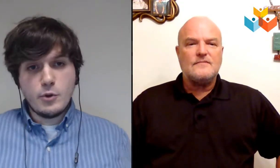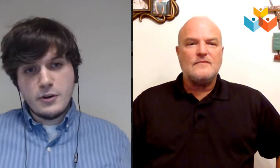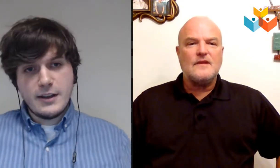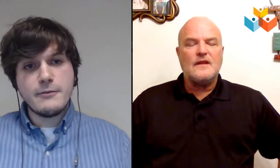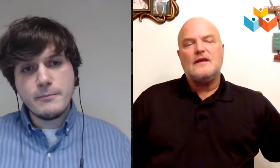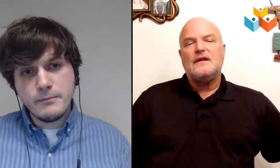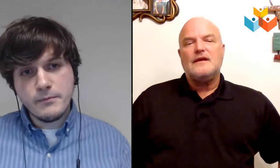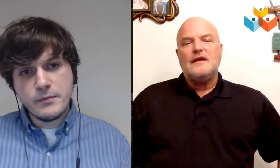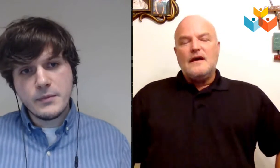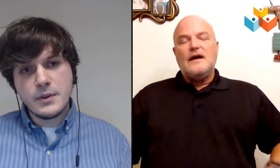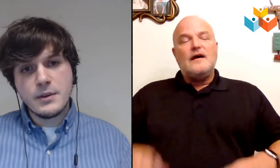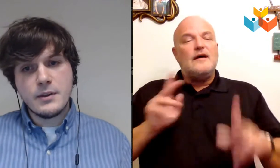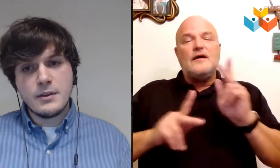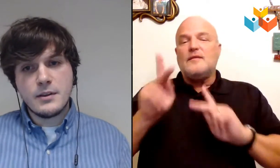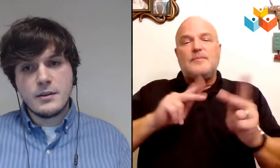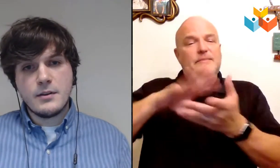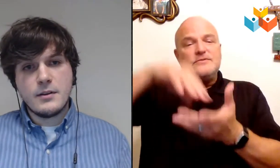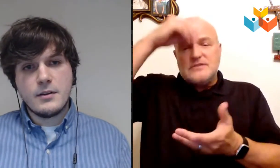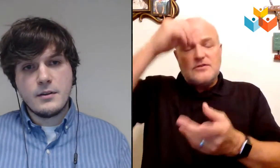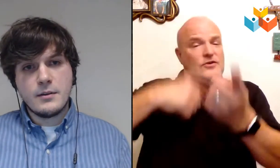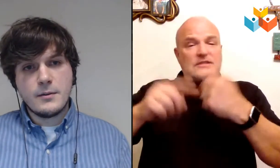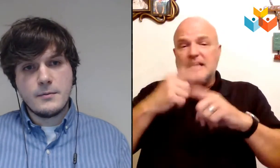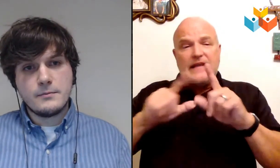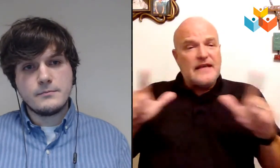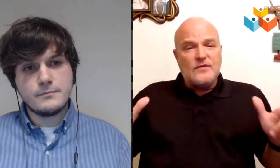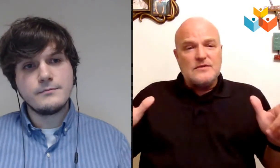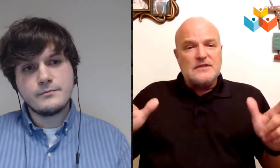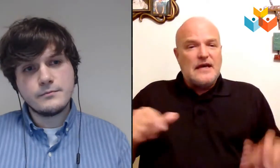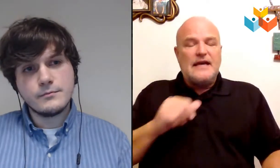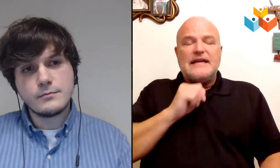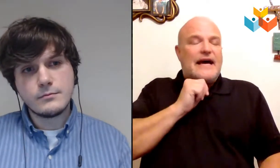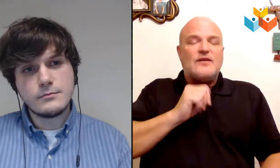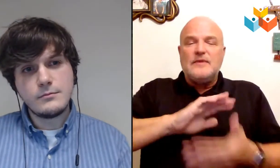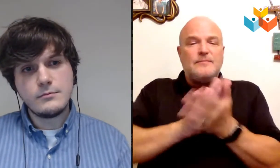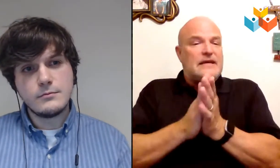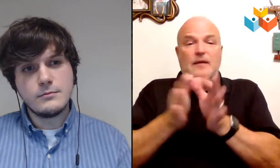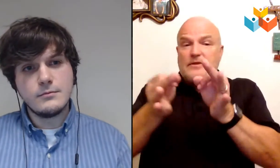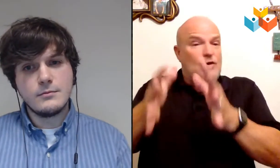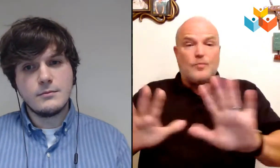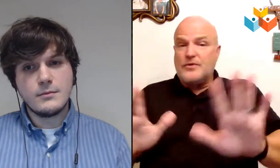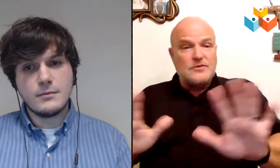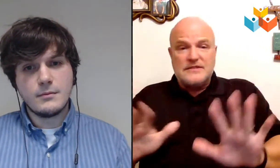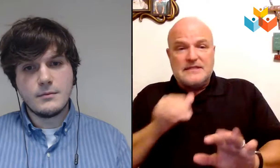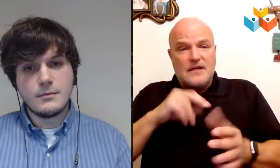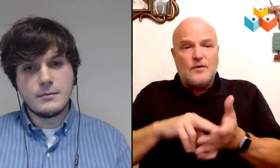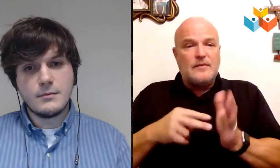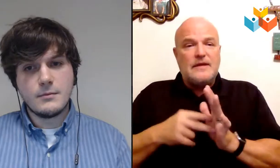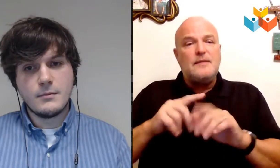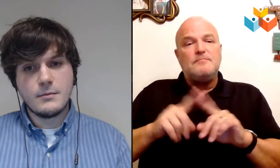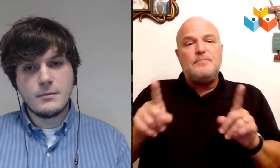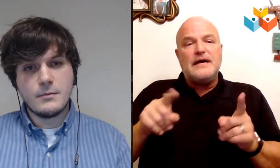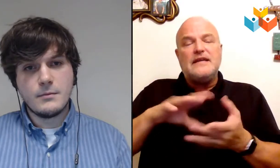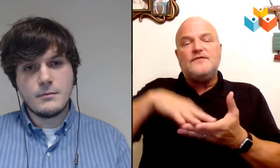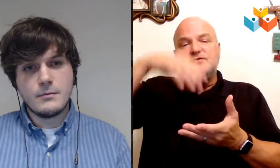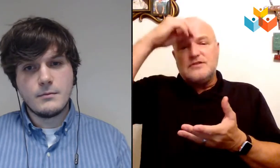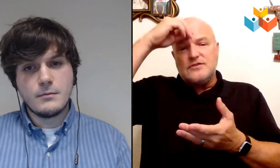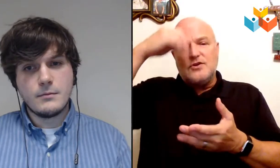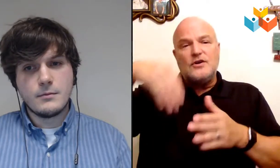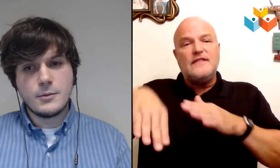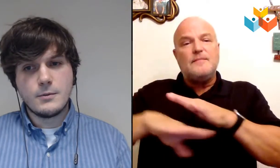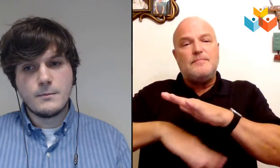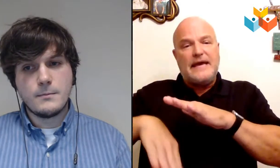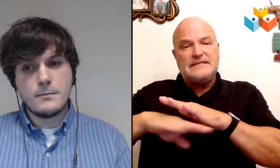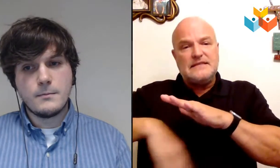for people who are deaf? People just to learn sign language. And I don't mean become interpreters. That's not what I mean. But if you